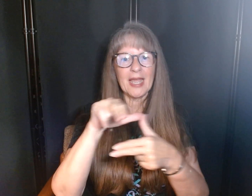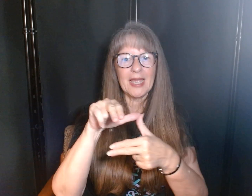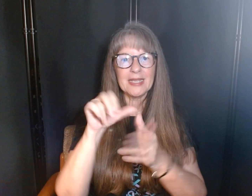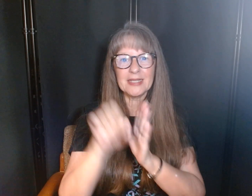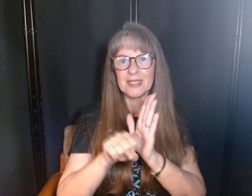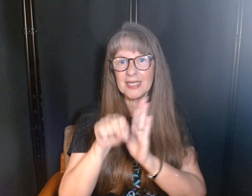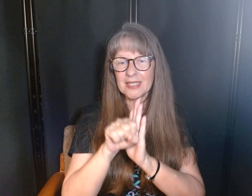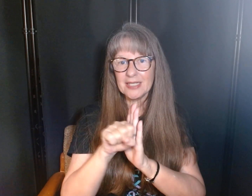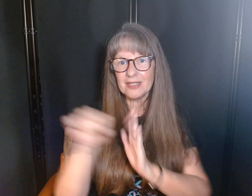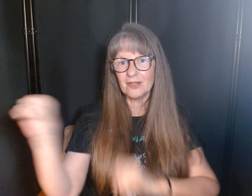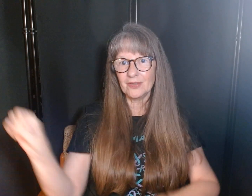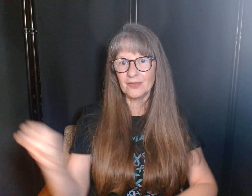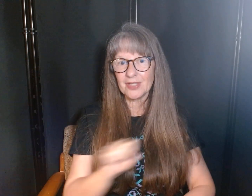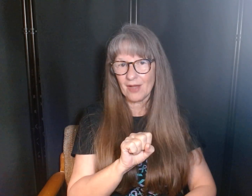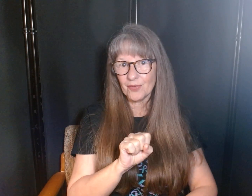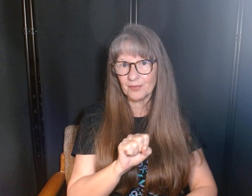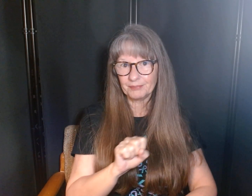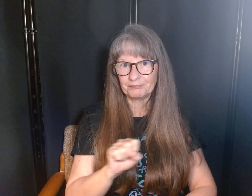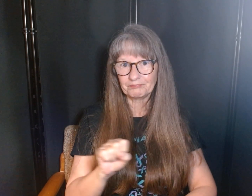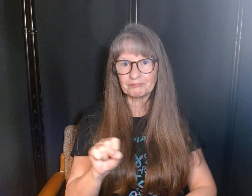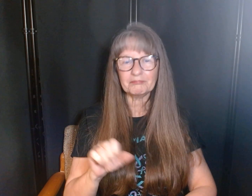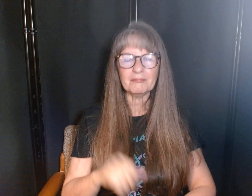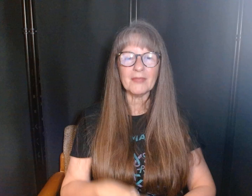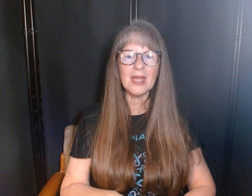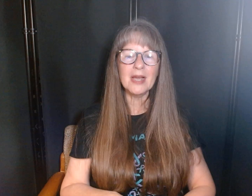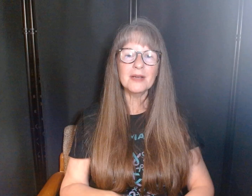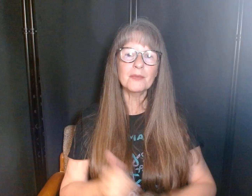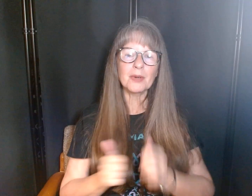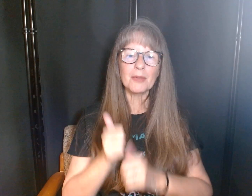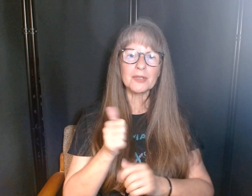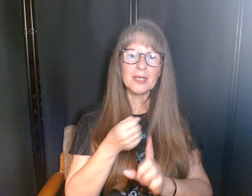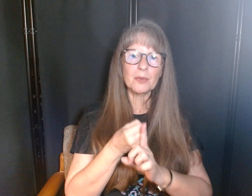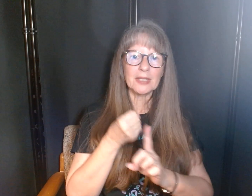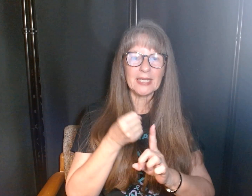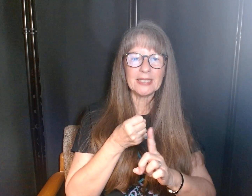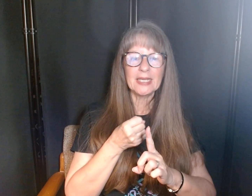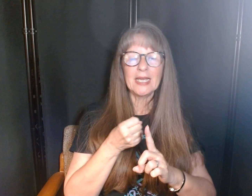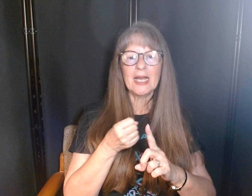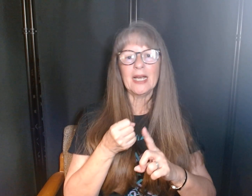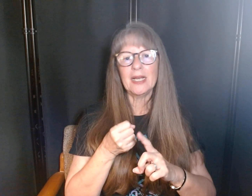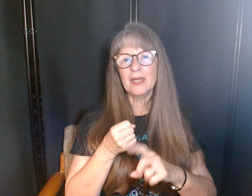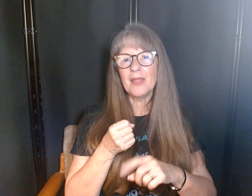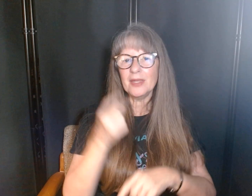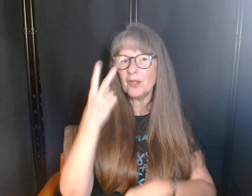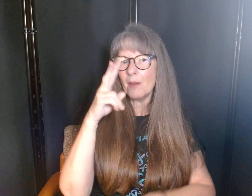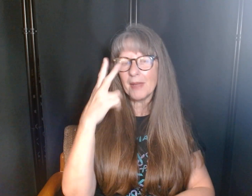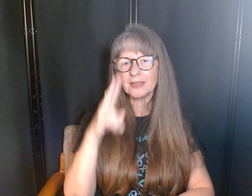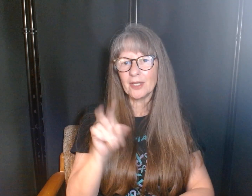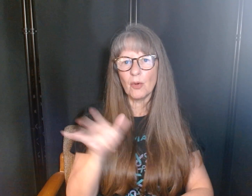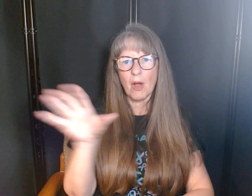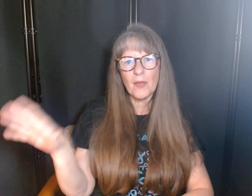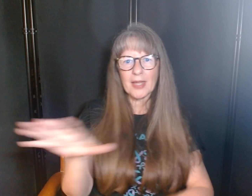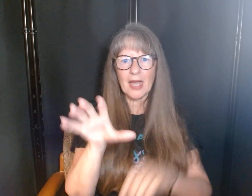hurricane season on the south, where mostly will hit, and Mexico, all that kind of